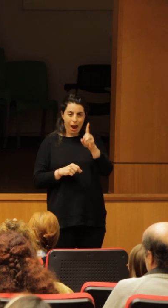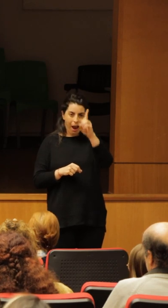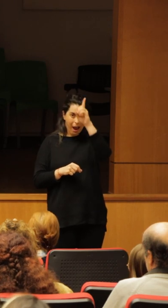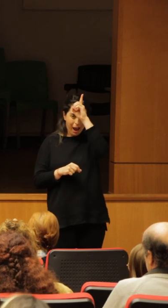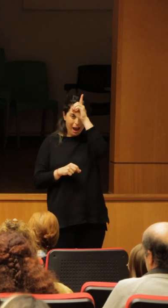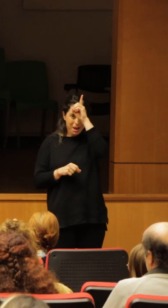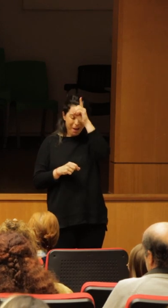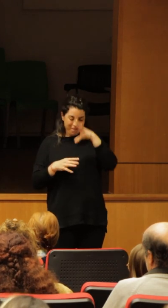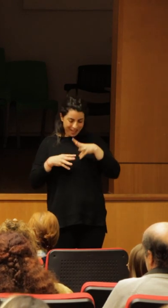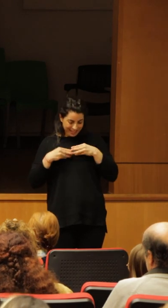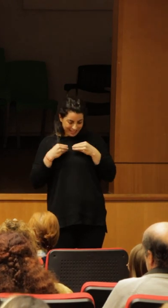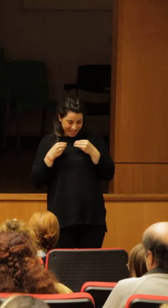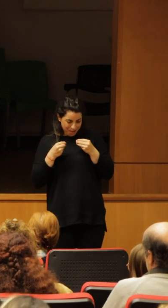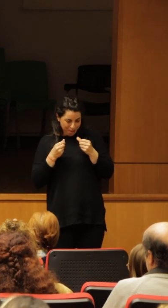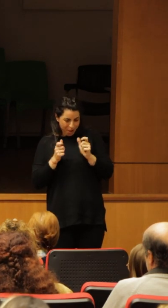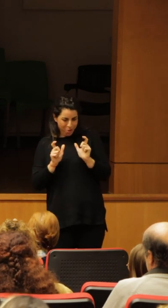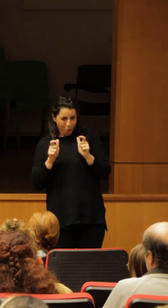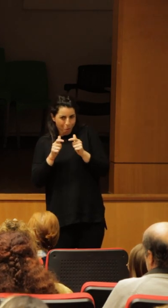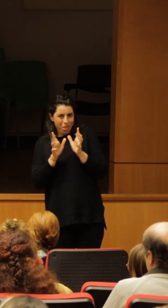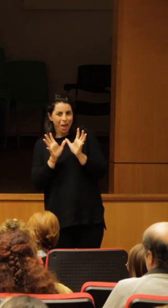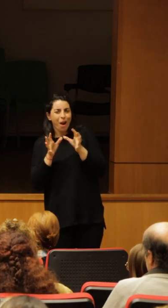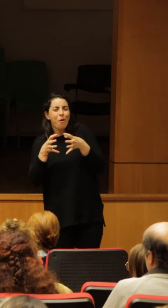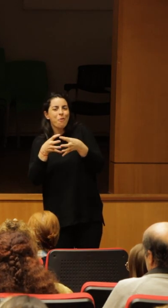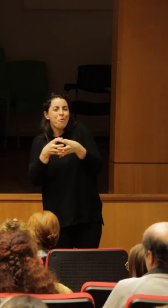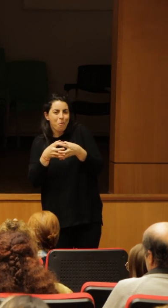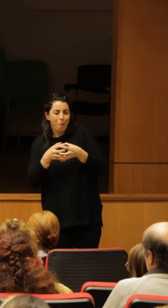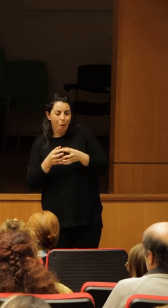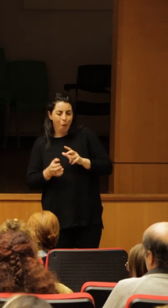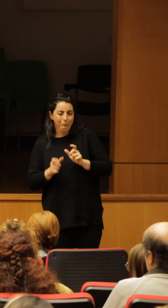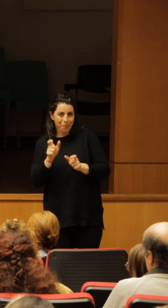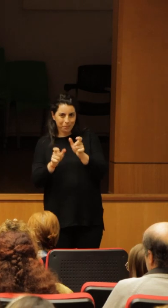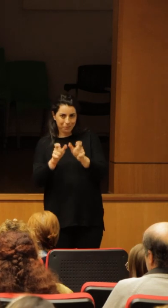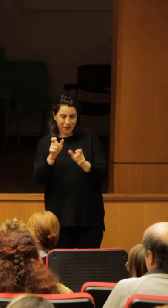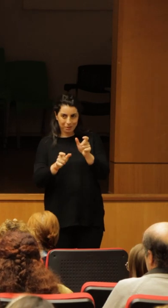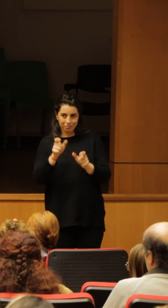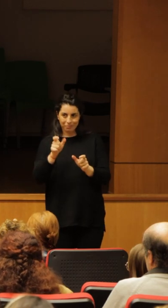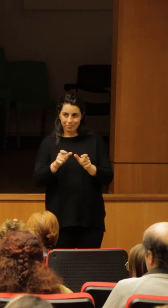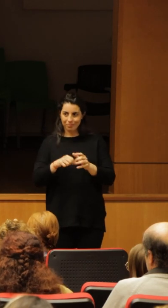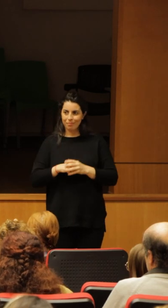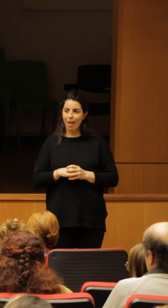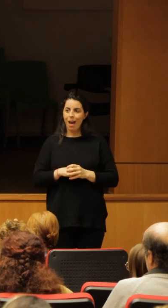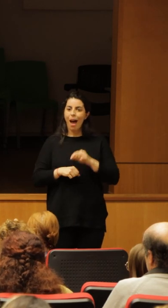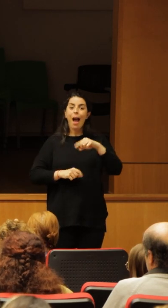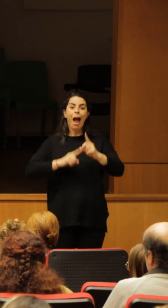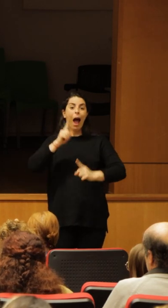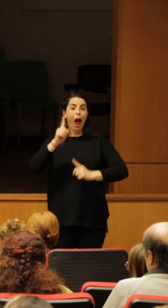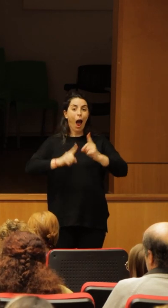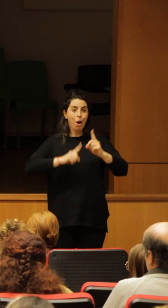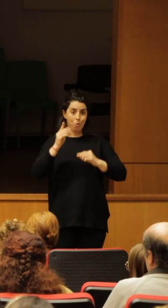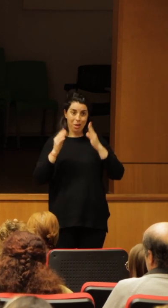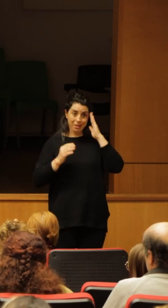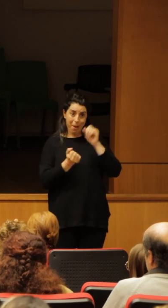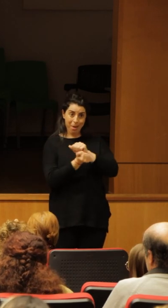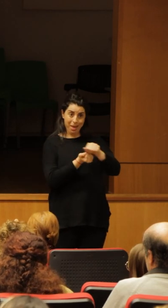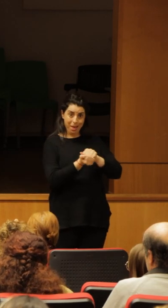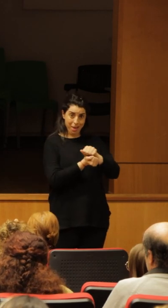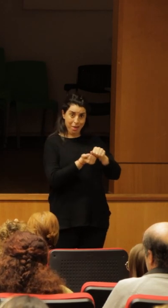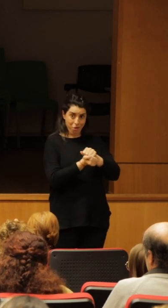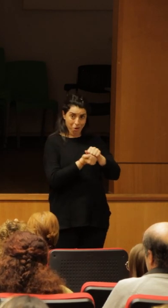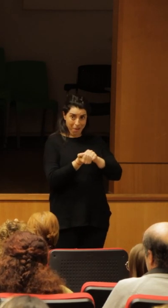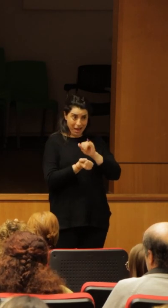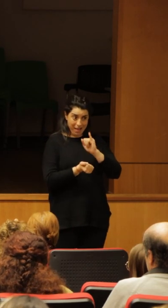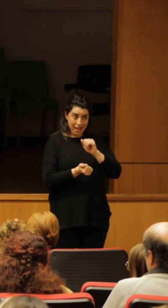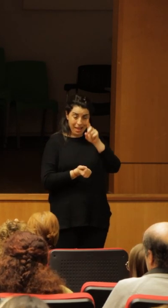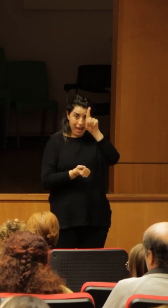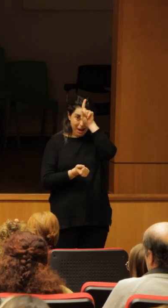comunidad. Okay, I hear some German speakers like getting like excited. Acá hay algunas personas que hablan alemán y se emocionan con esto, ¿no? And